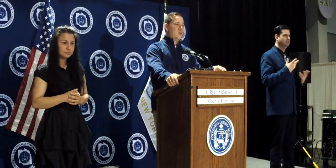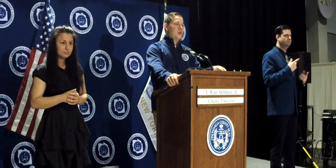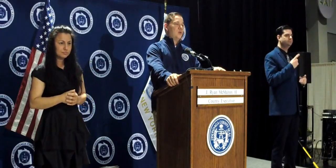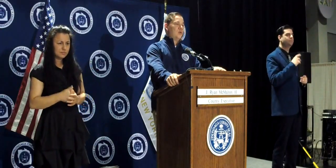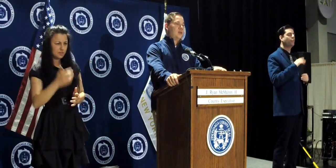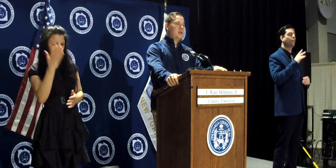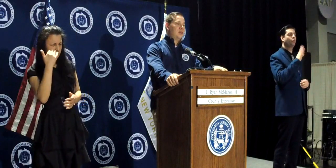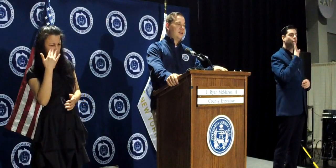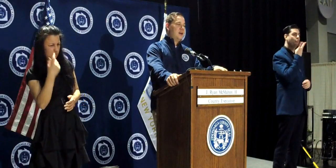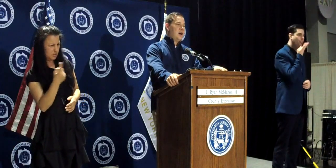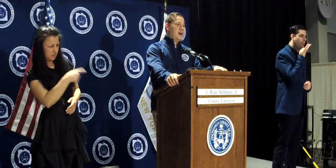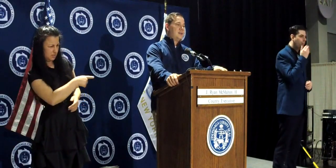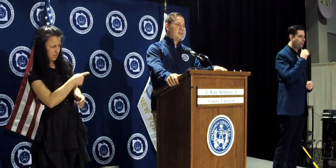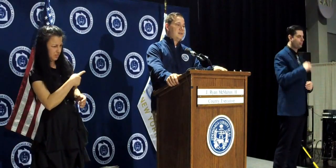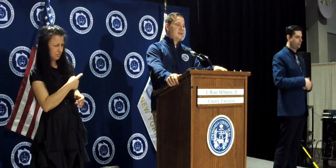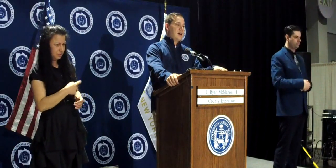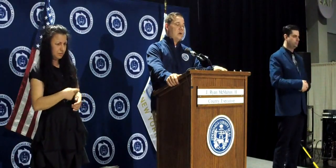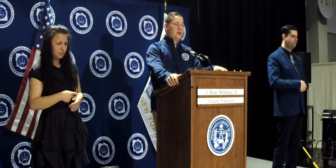I